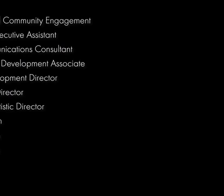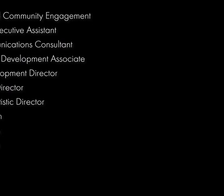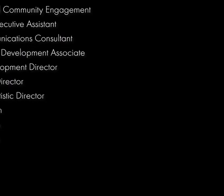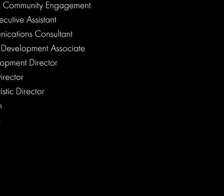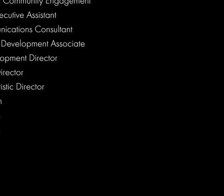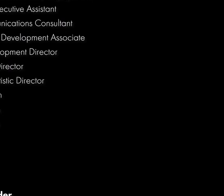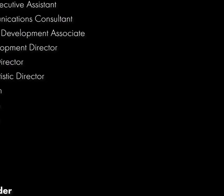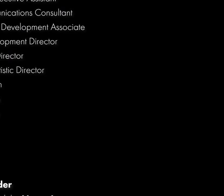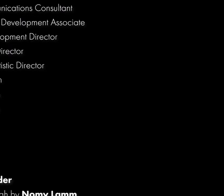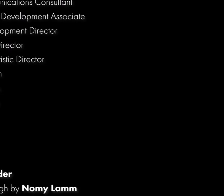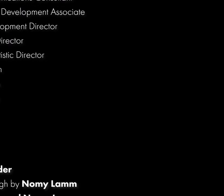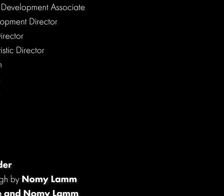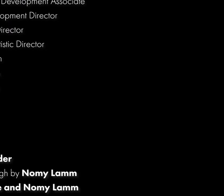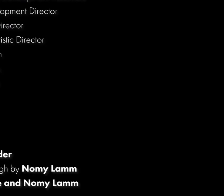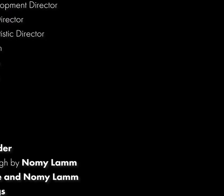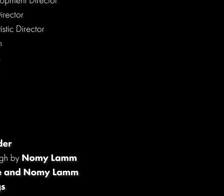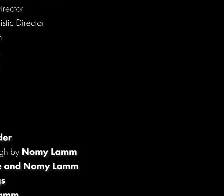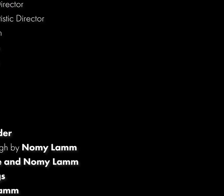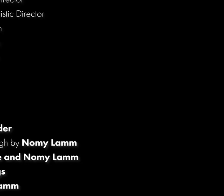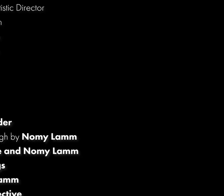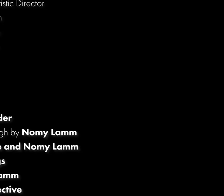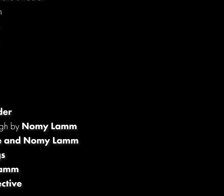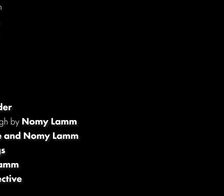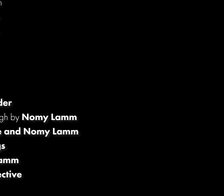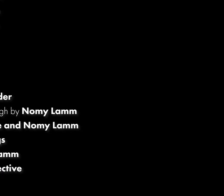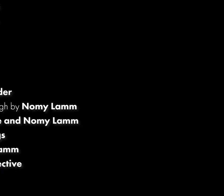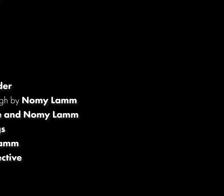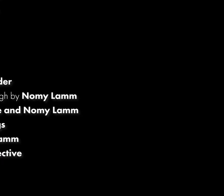species that is at risk.